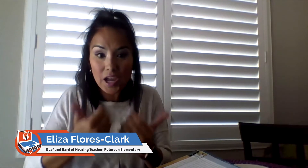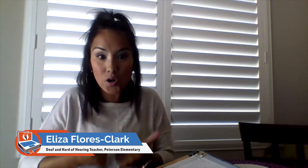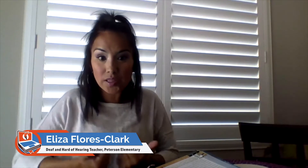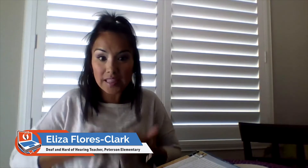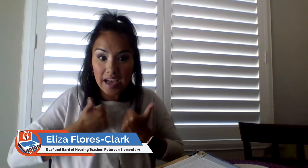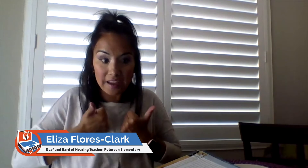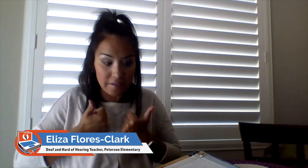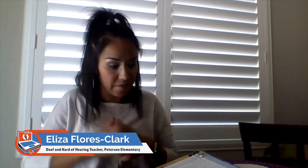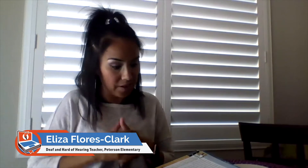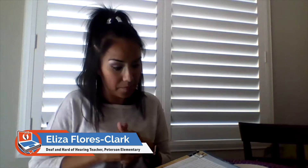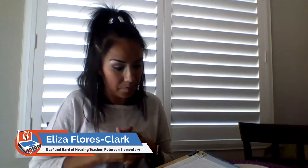Entire life.